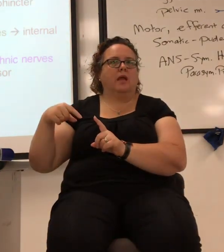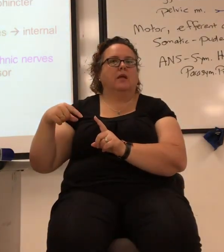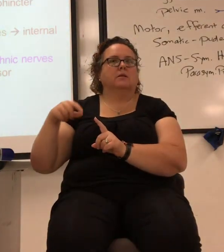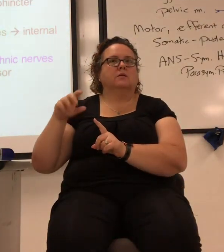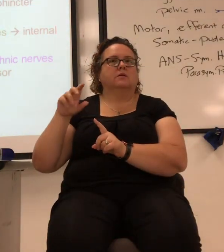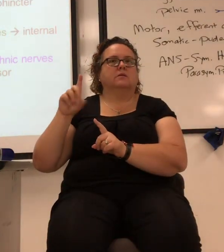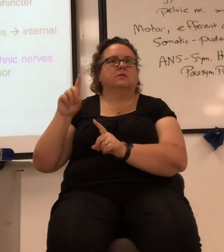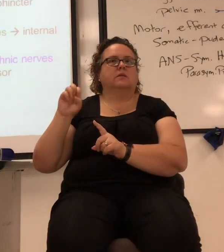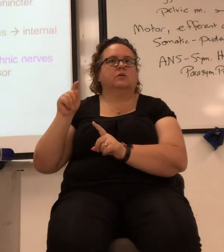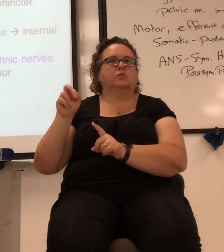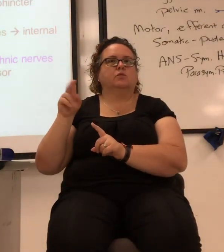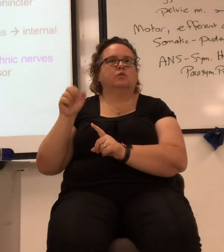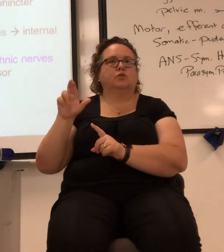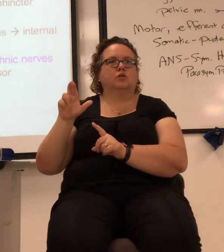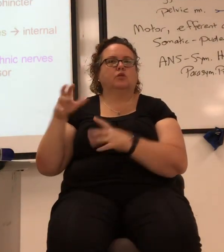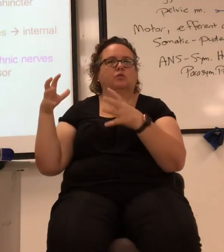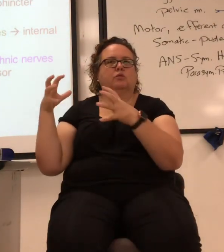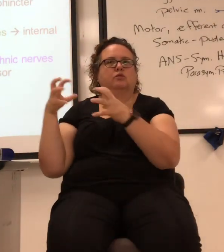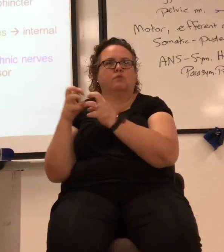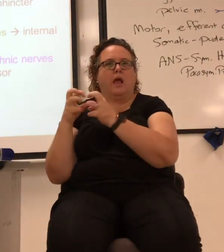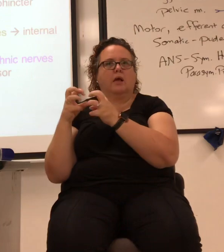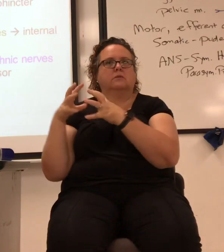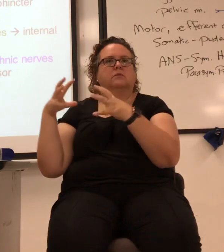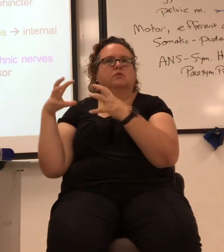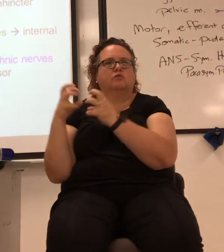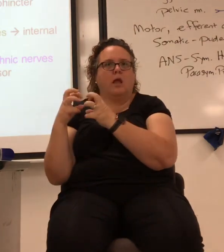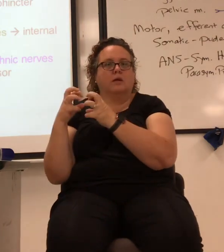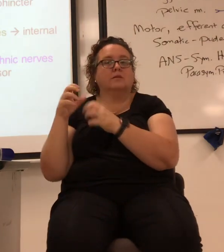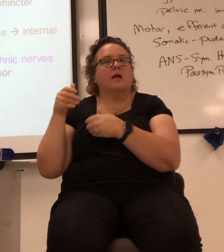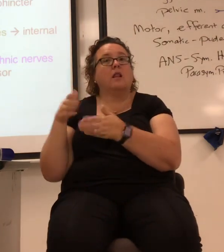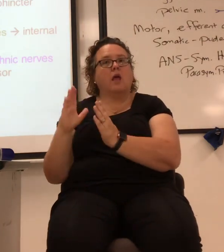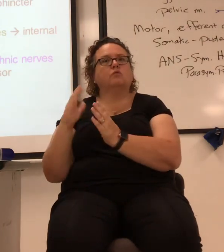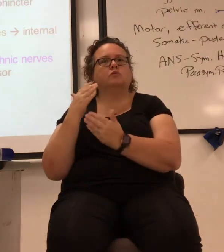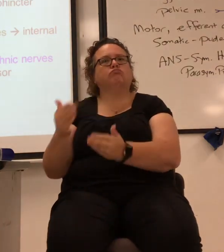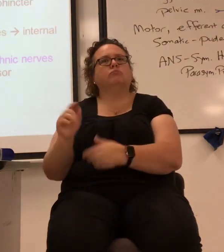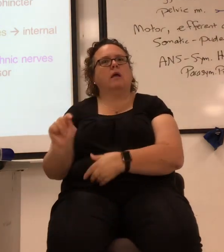And do the reverse thinking. Okay, well, if the parasympathetic helps you void,